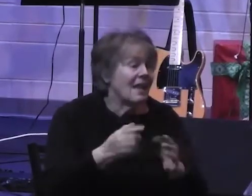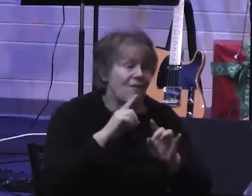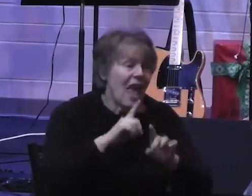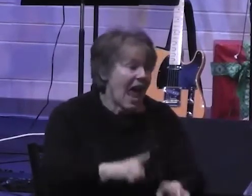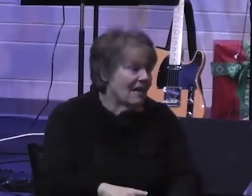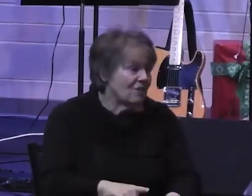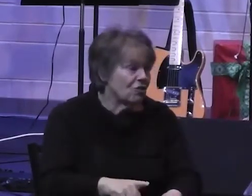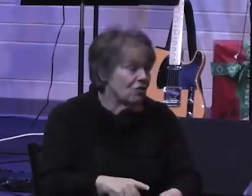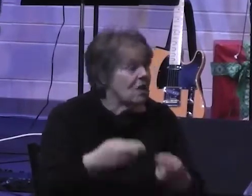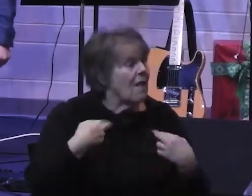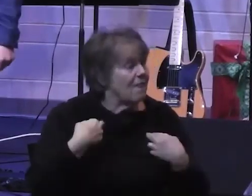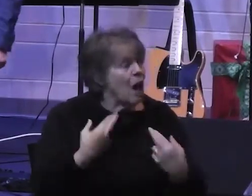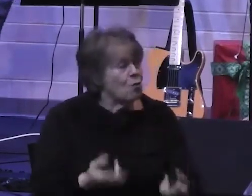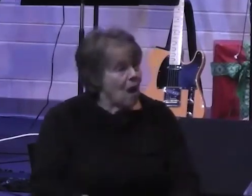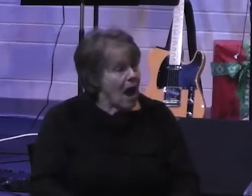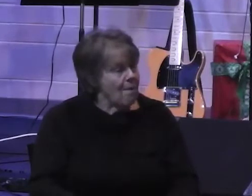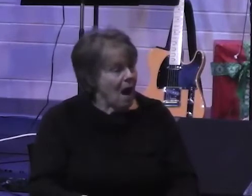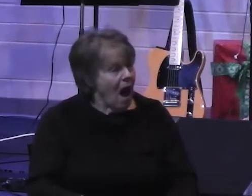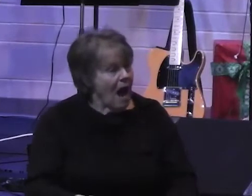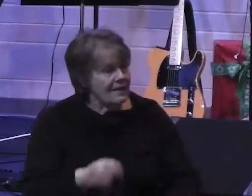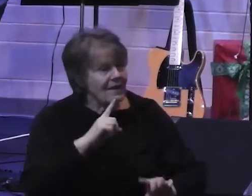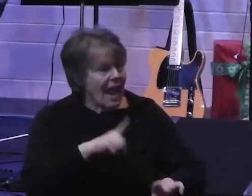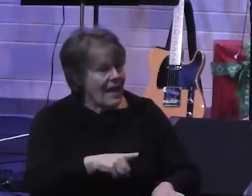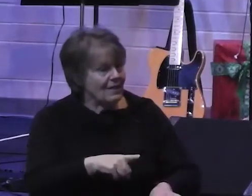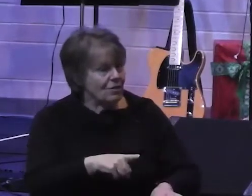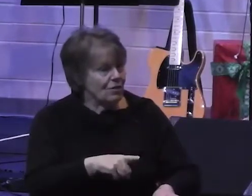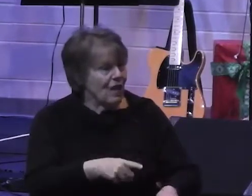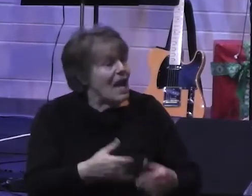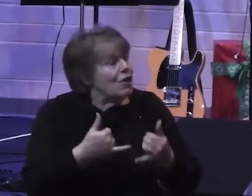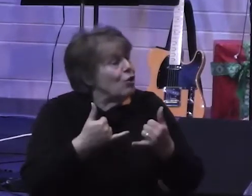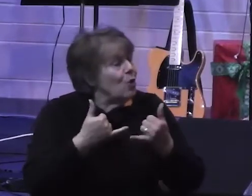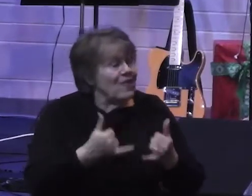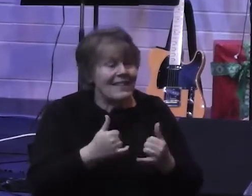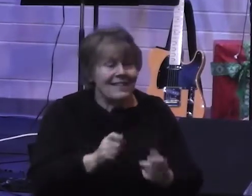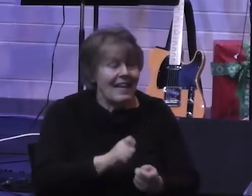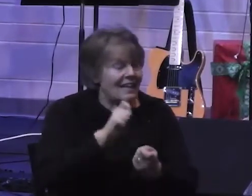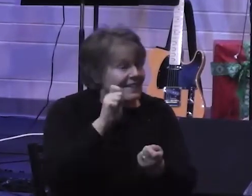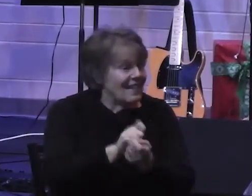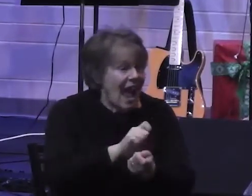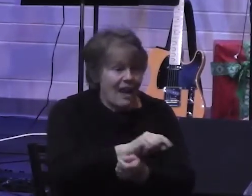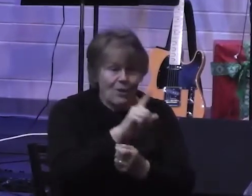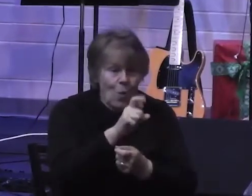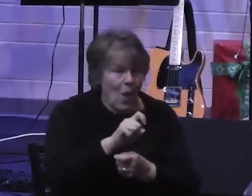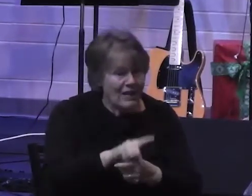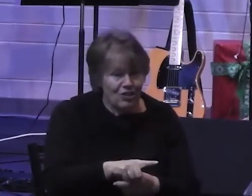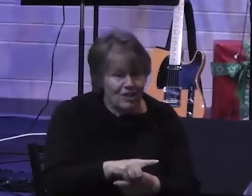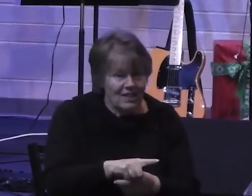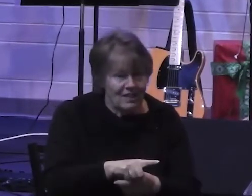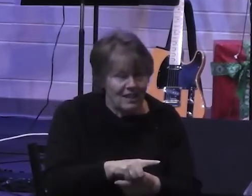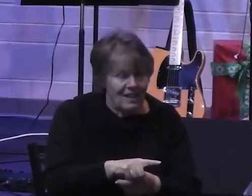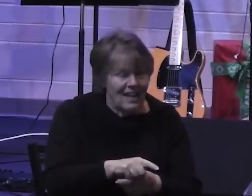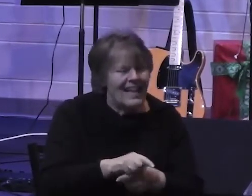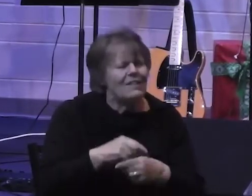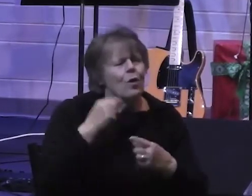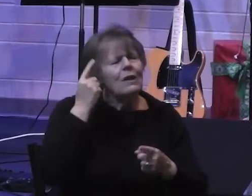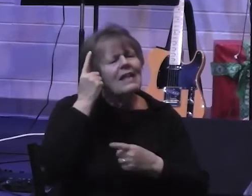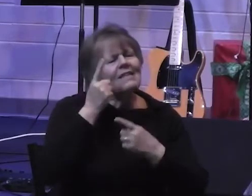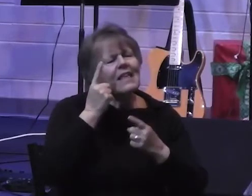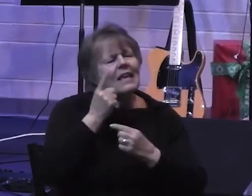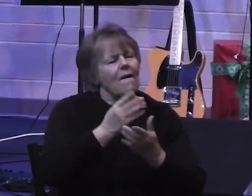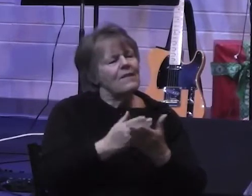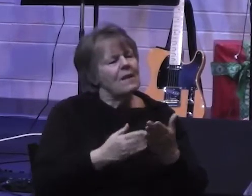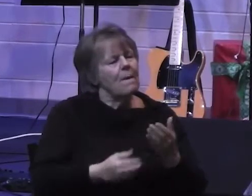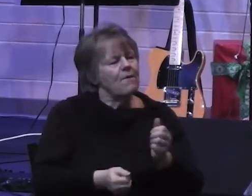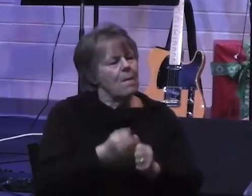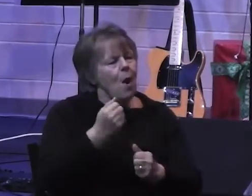answers that rabbis gave to this very question. So let's consider some of the most famous